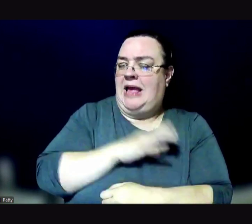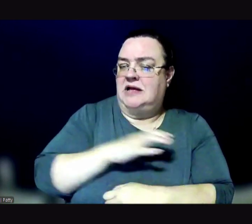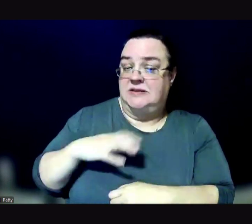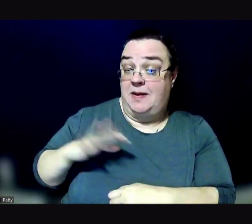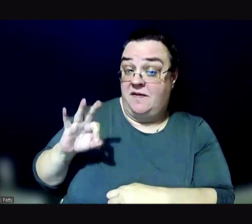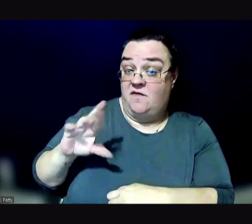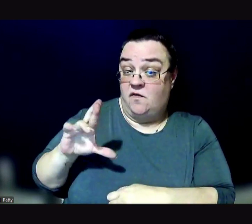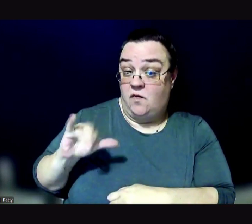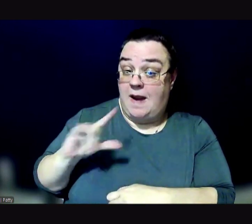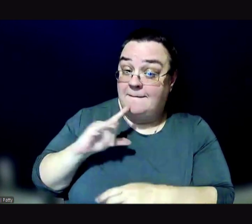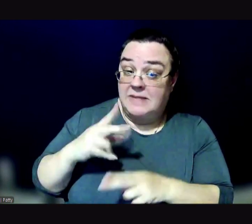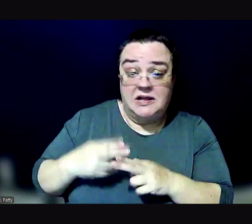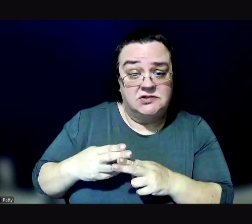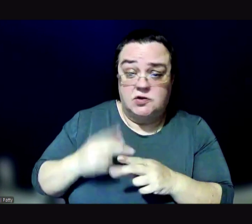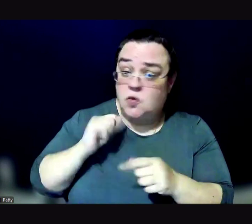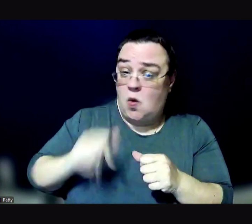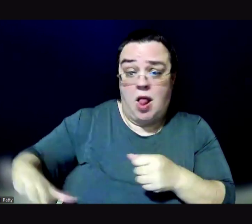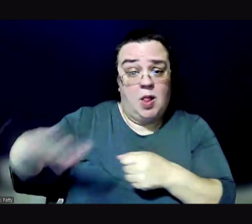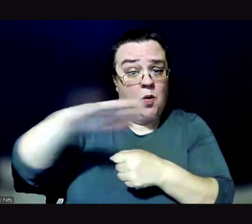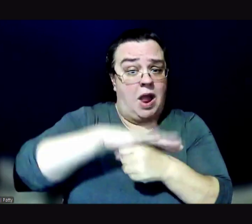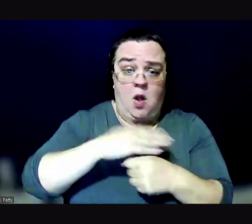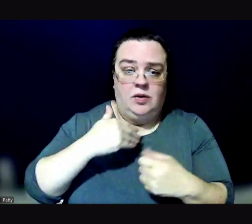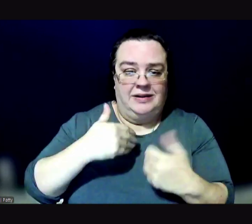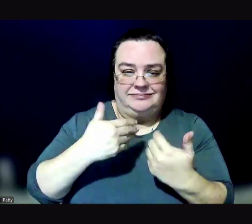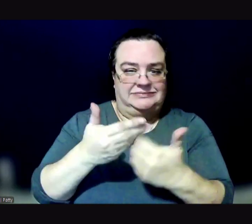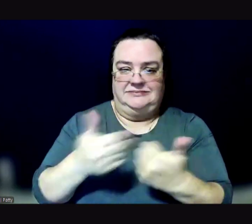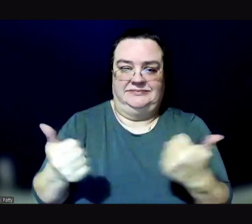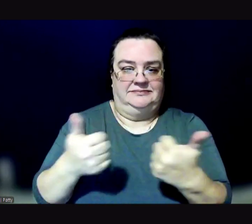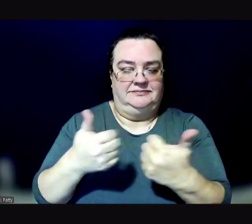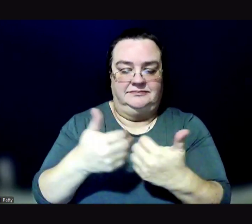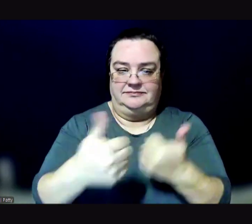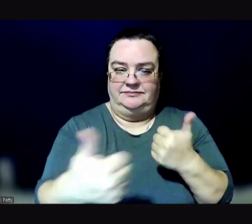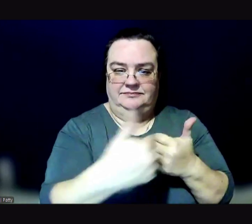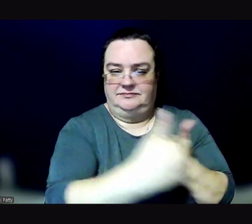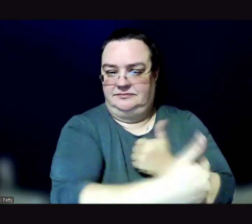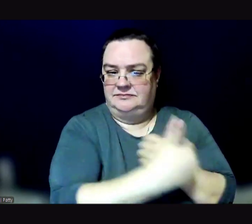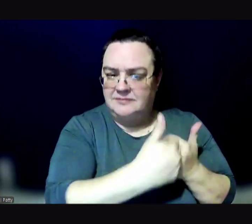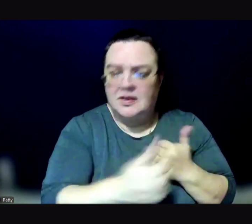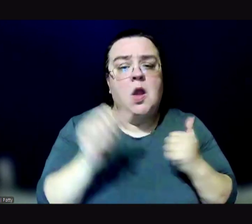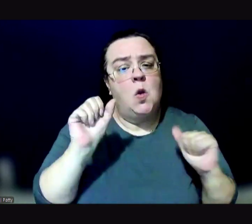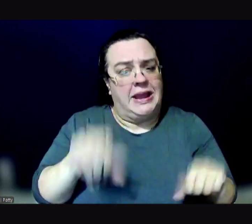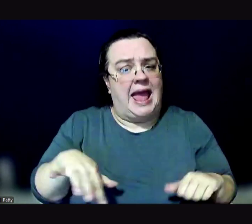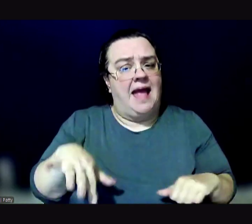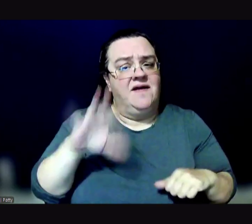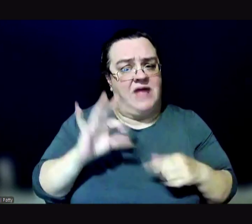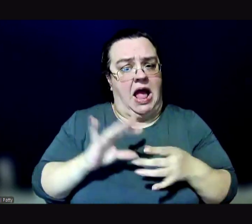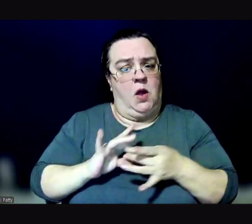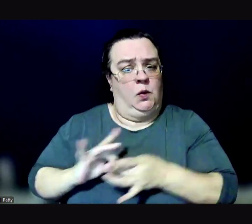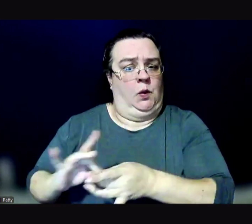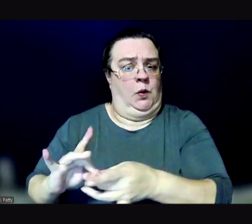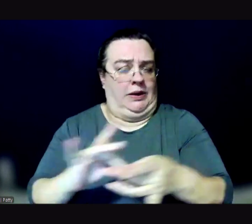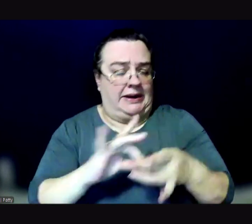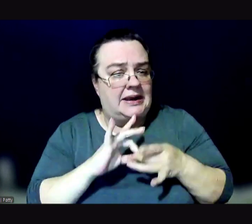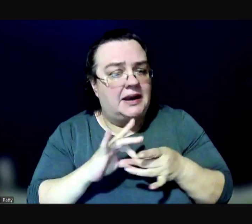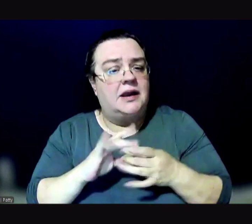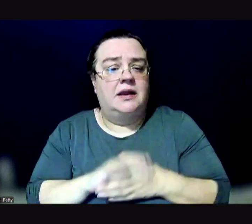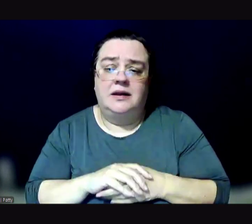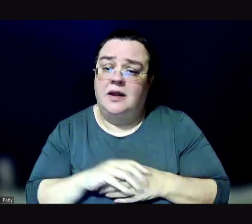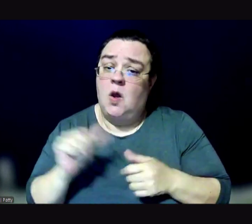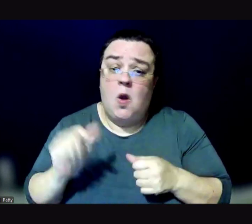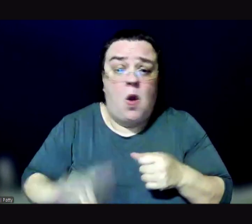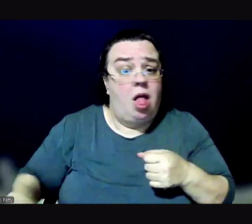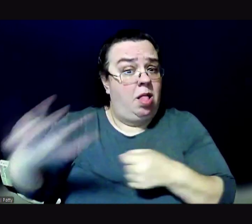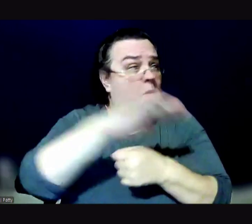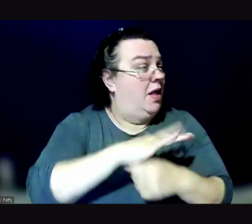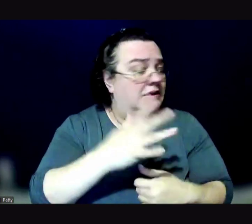There's division all around us, and there is unity to be found. There is disappointment all around us, and